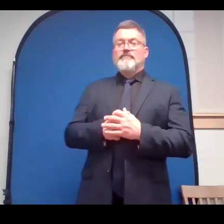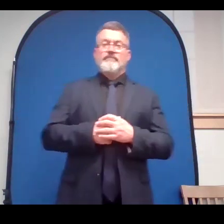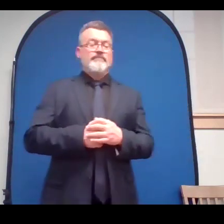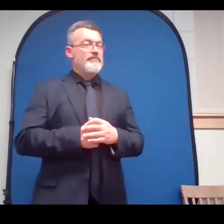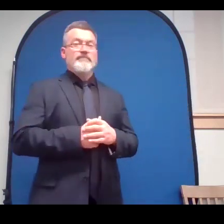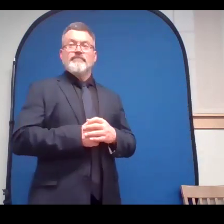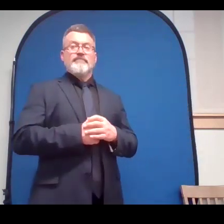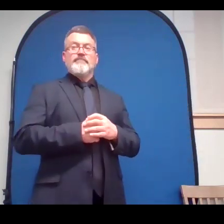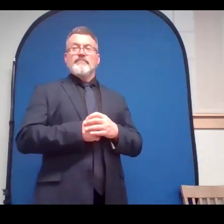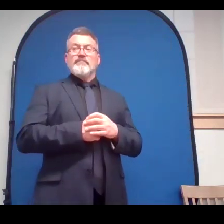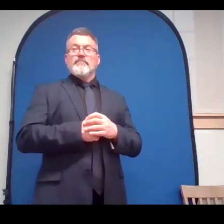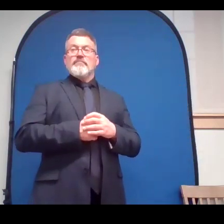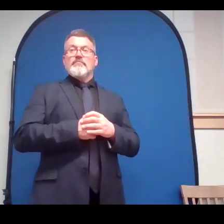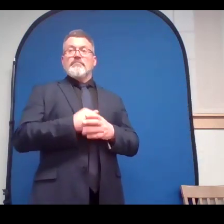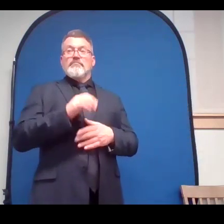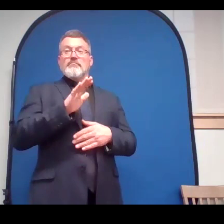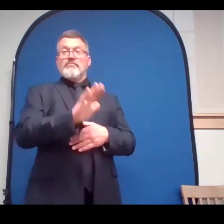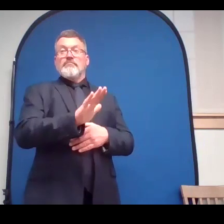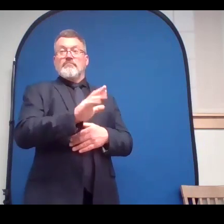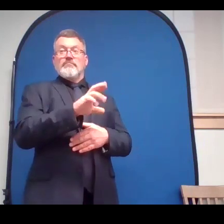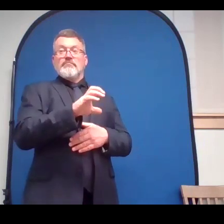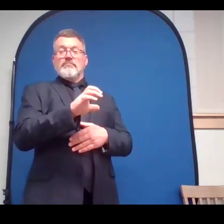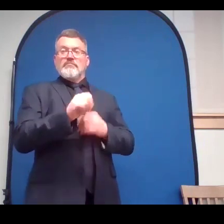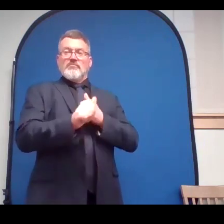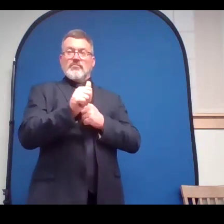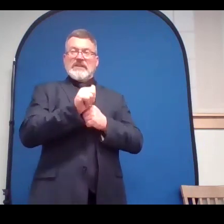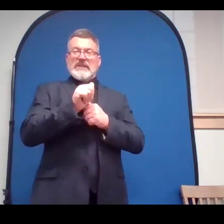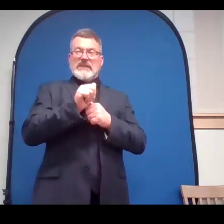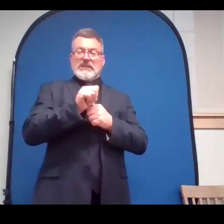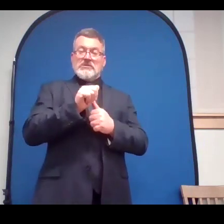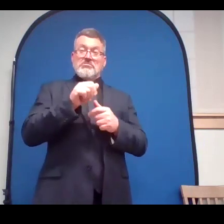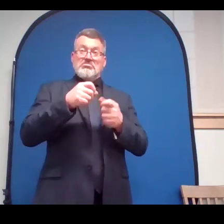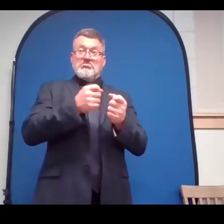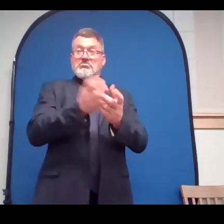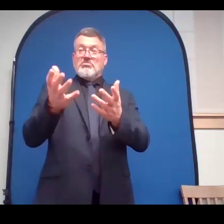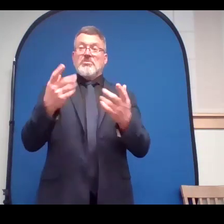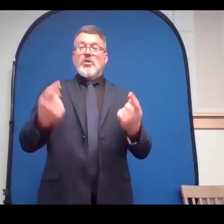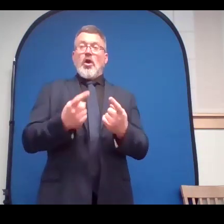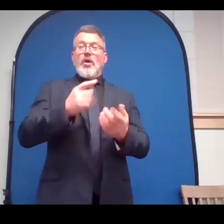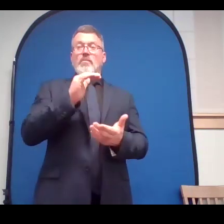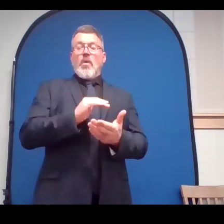And his risk for harm was low, right, for both self and others. Correct.